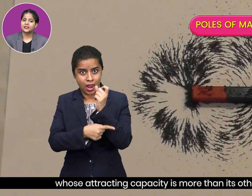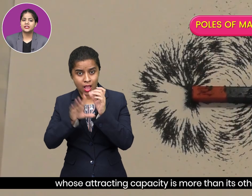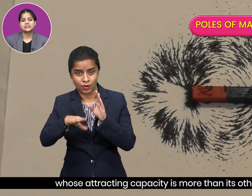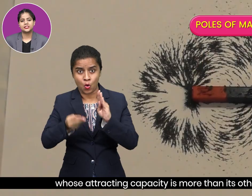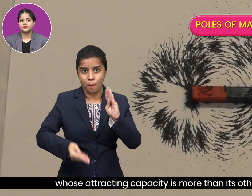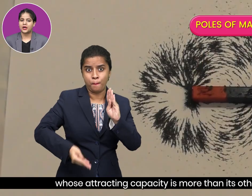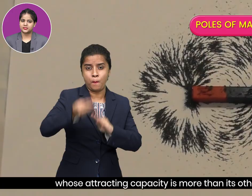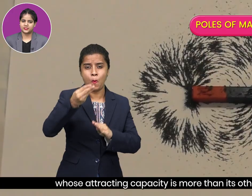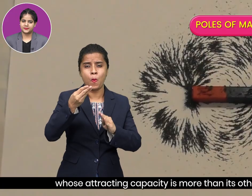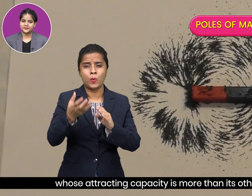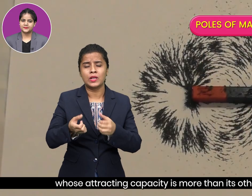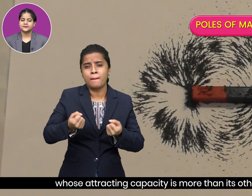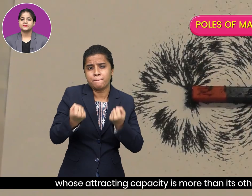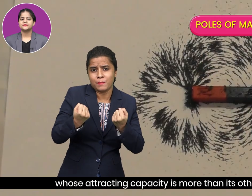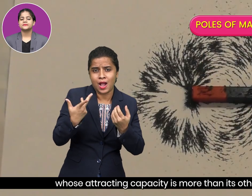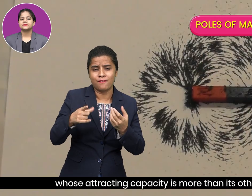more than its other parts.